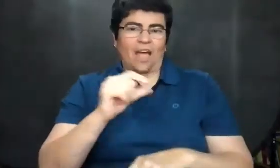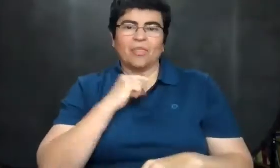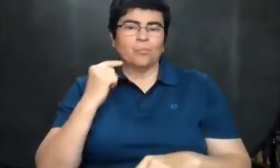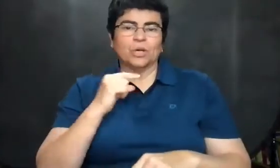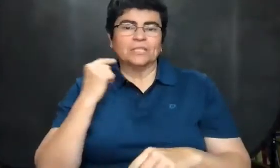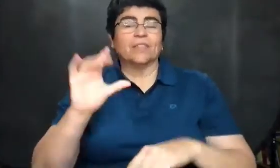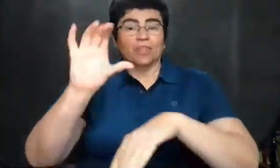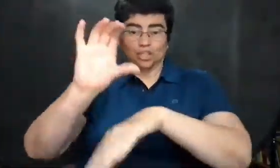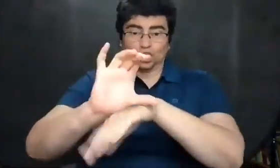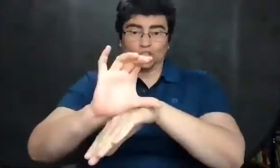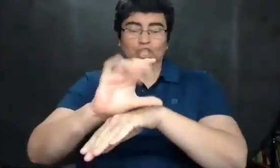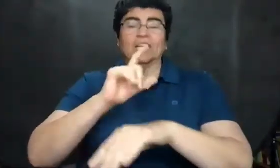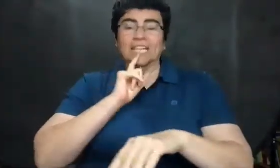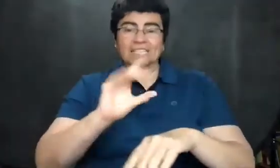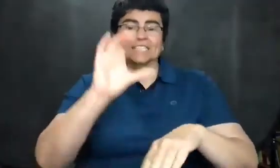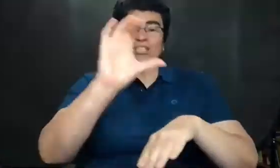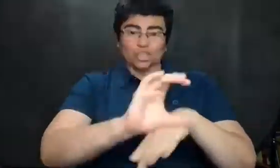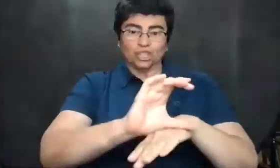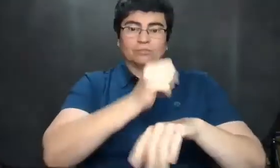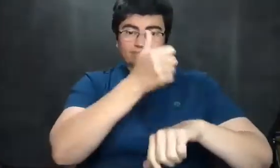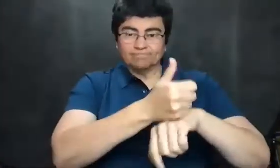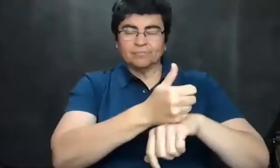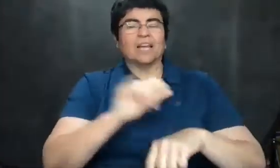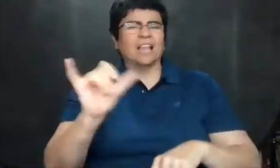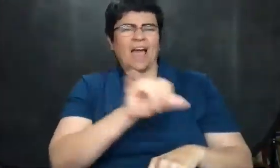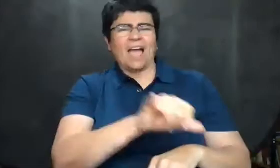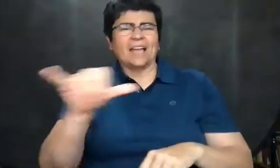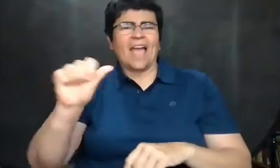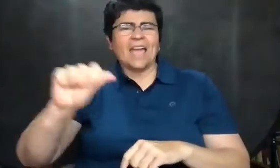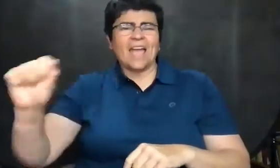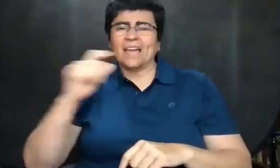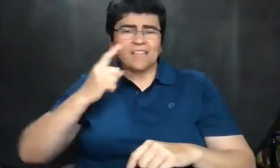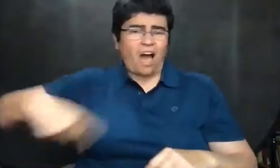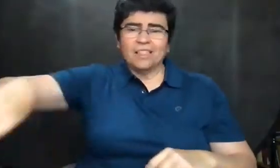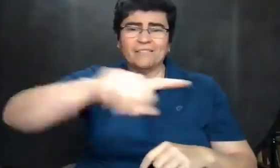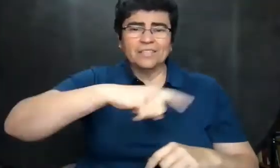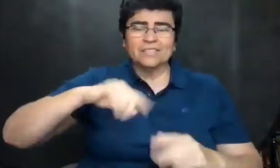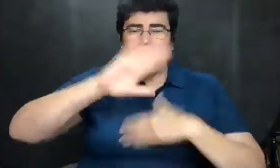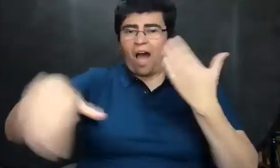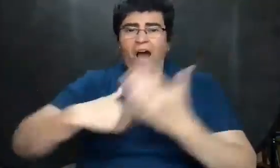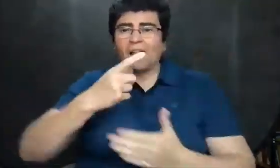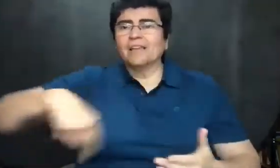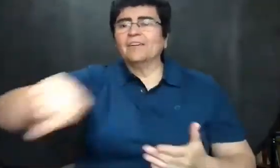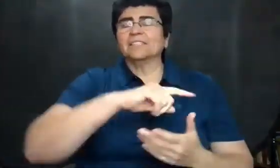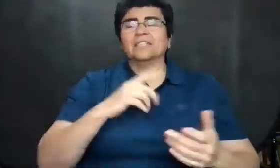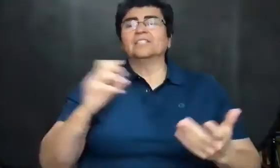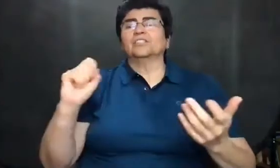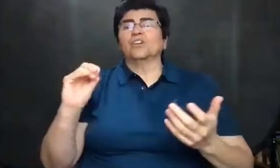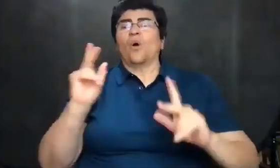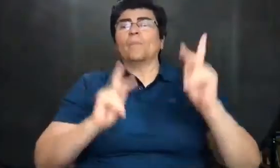church is the church. The church is like AA. It's all of us. It's all of us, you know. It's the people that are in those pews